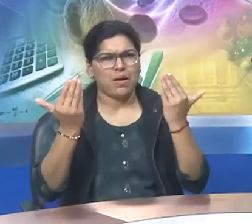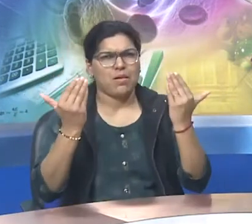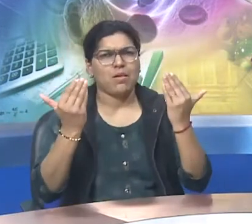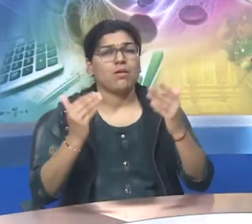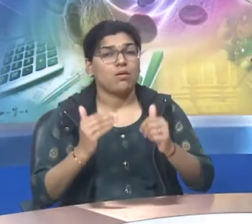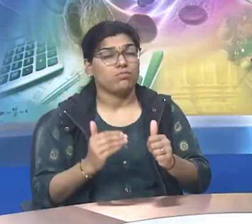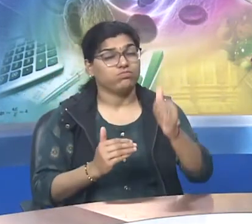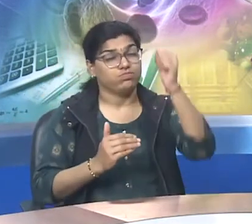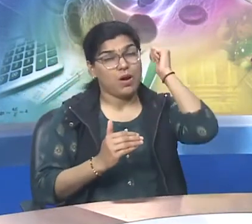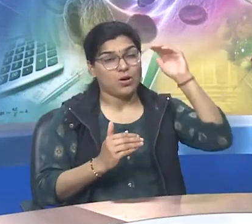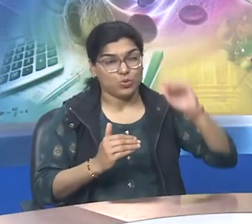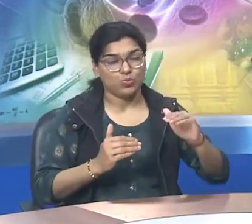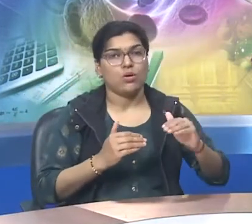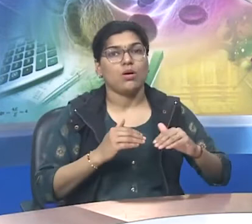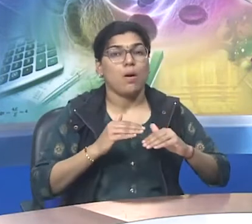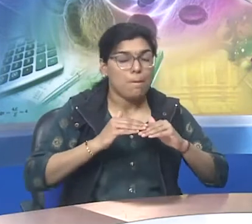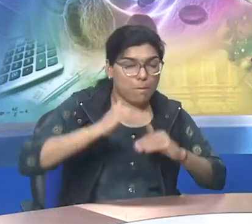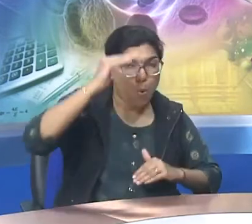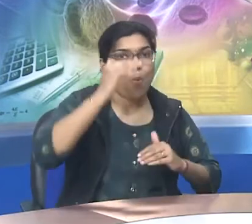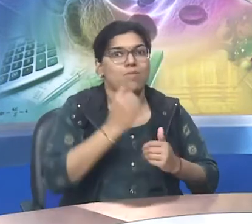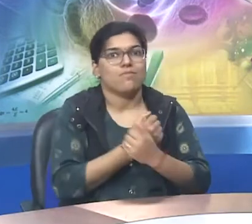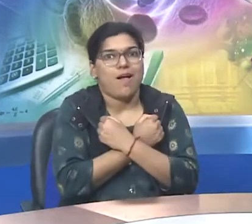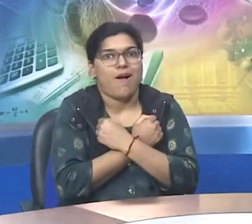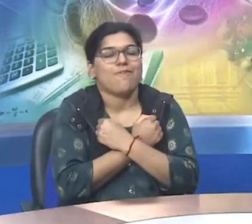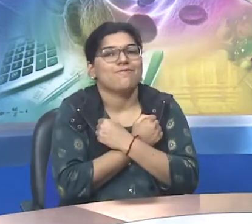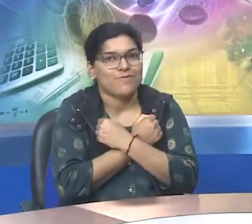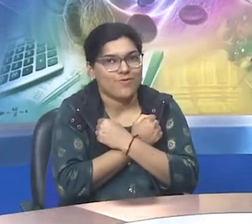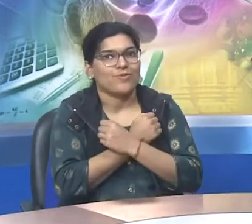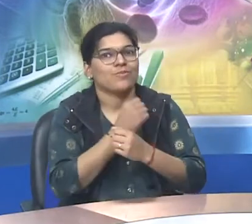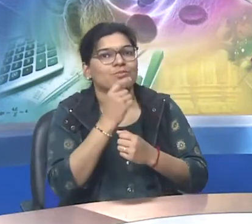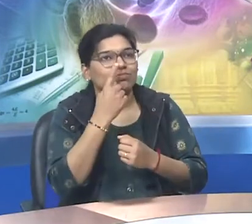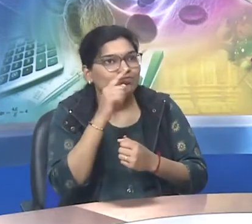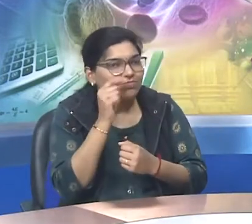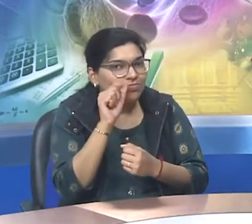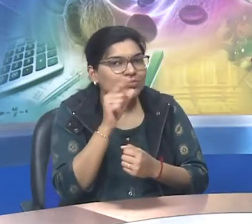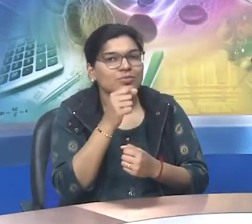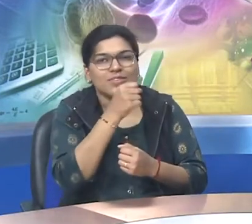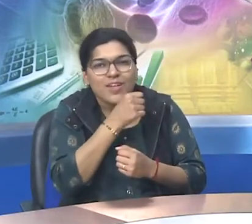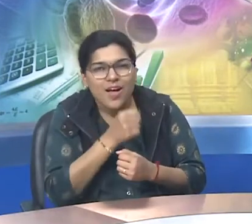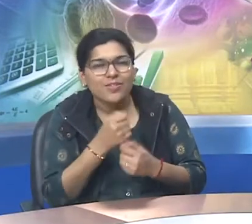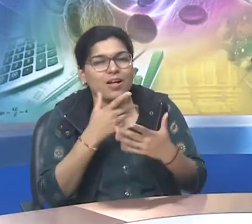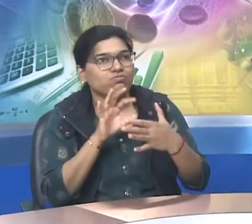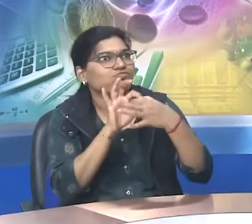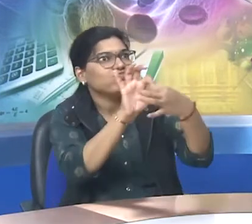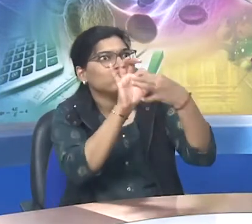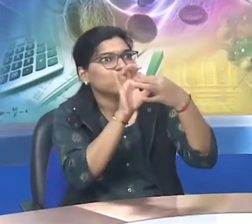experiences with the present world human nature.